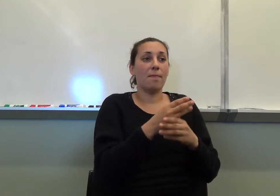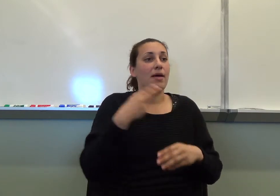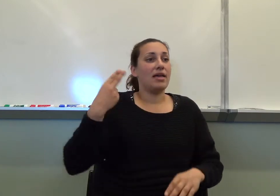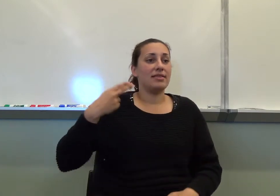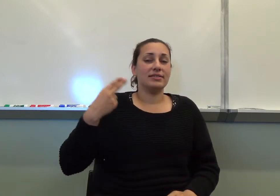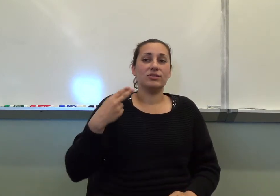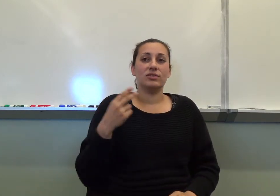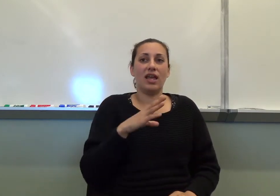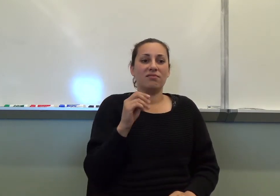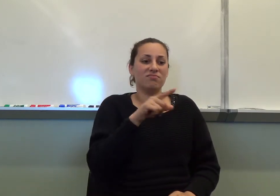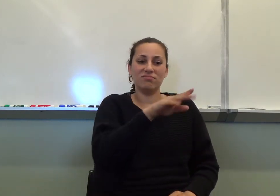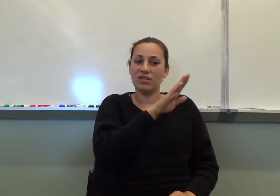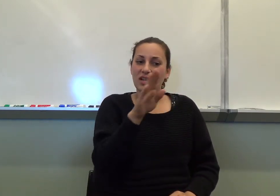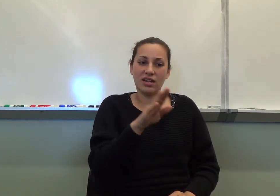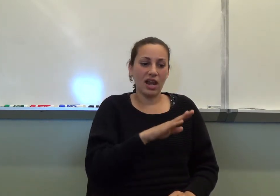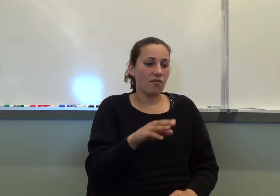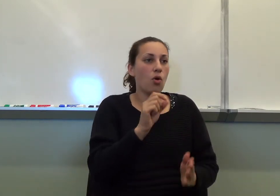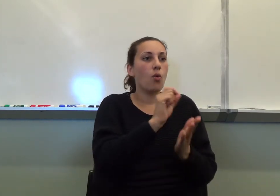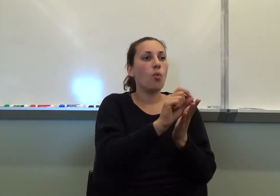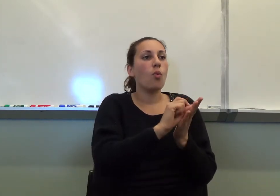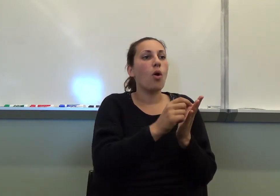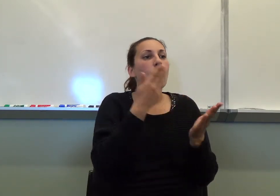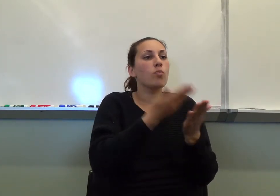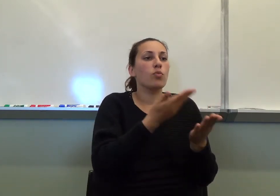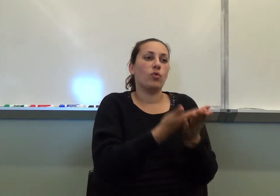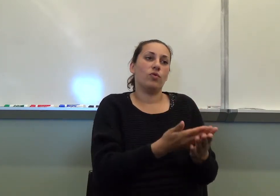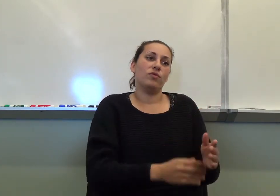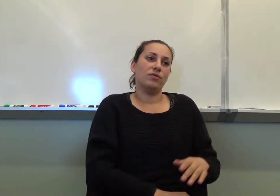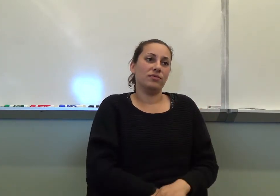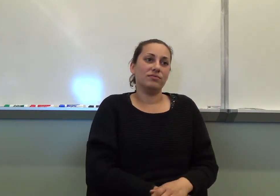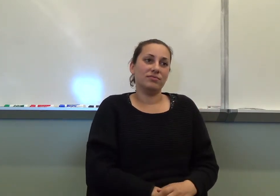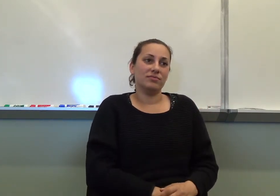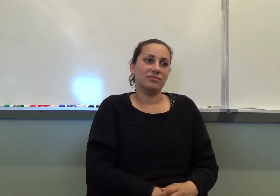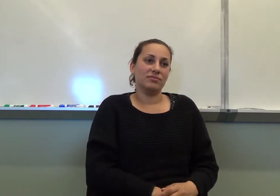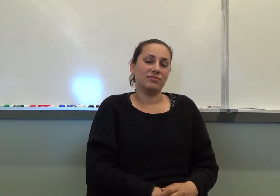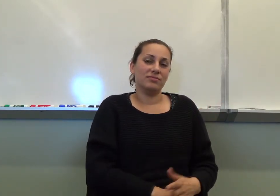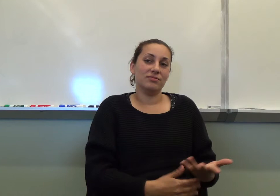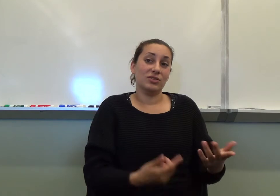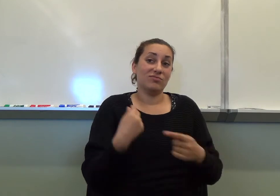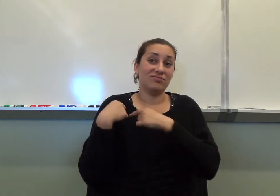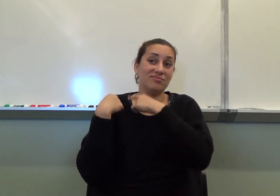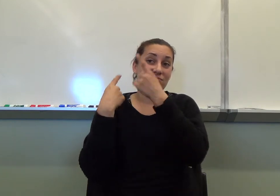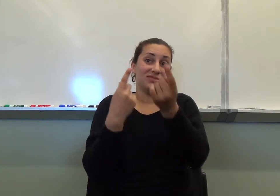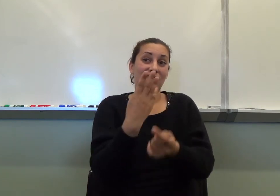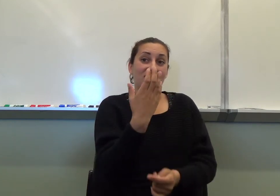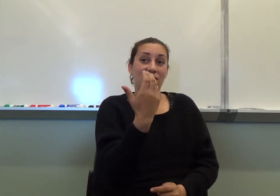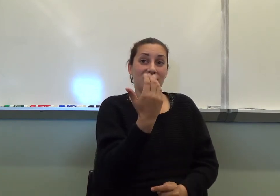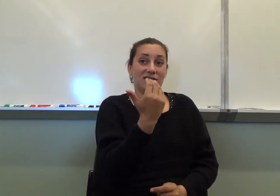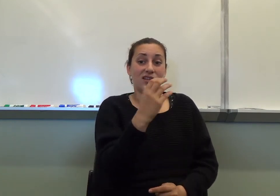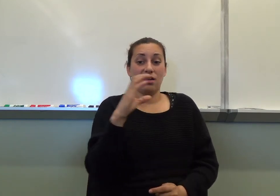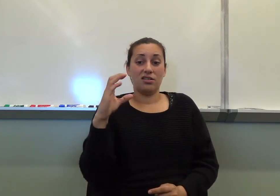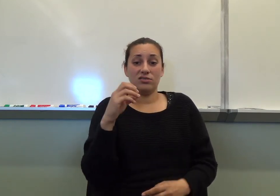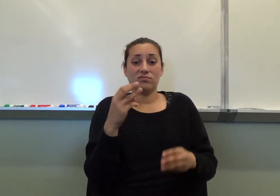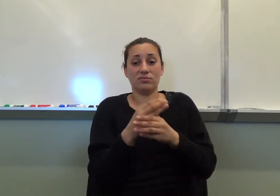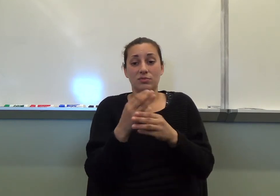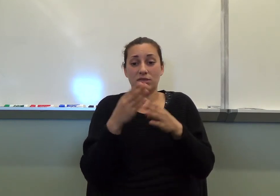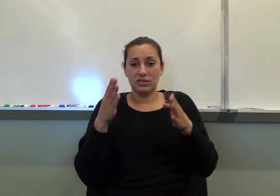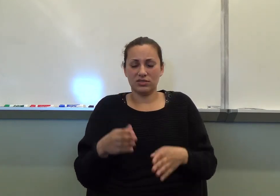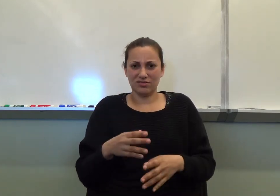And he never wrote down the proof. So, since the 1500s, mathematicians have been pulling their hair out saying, what